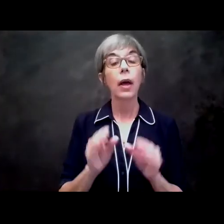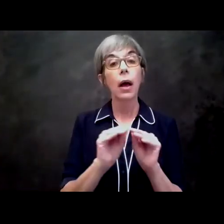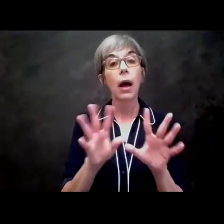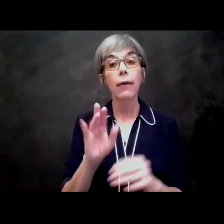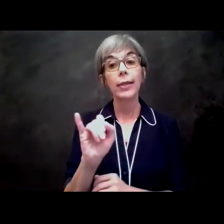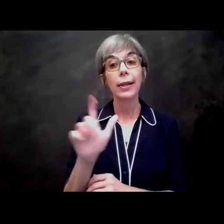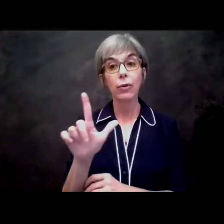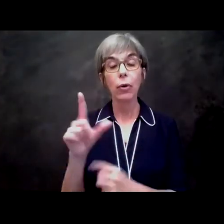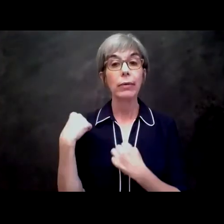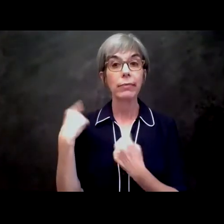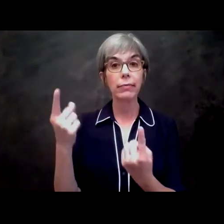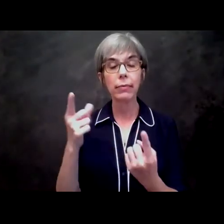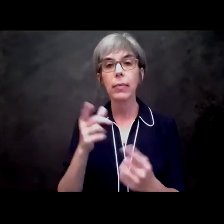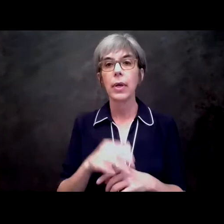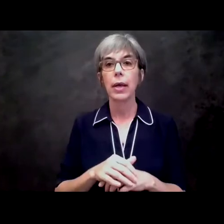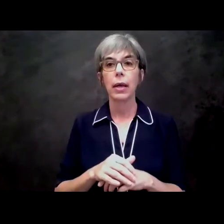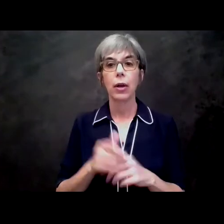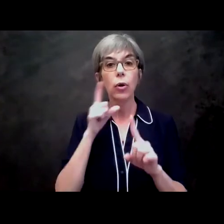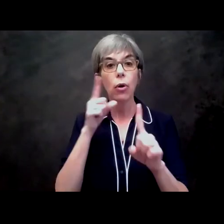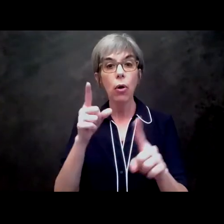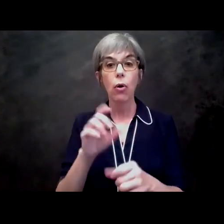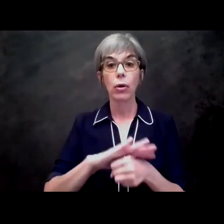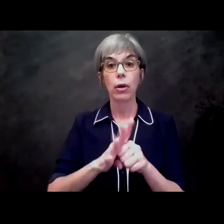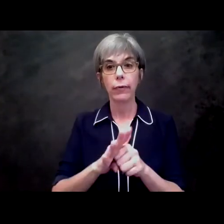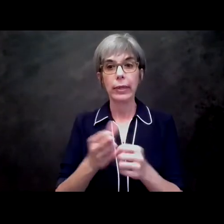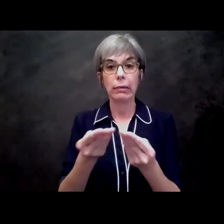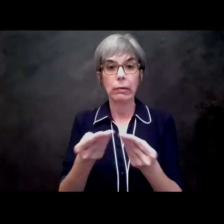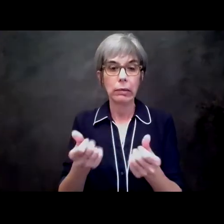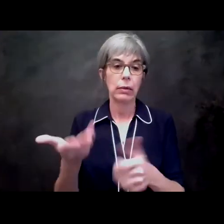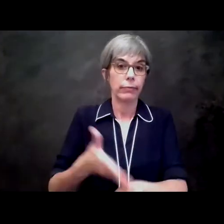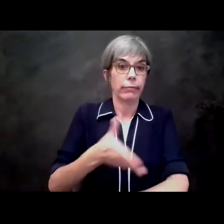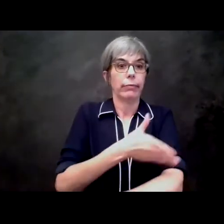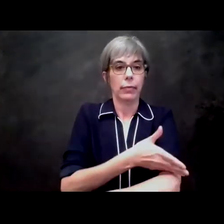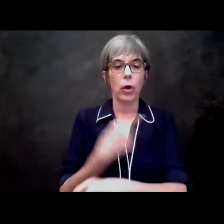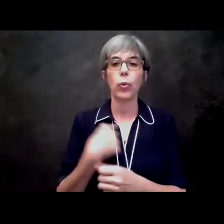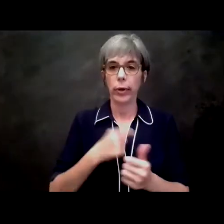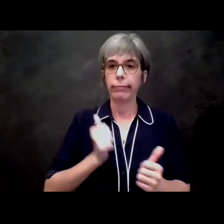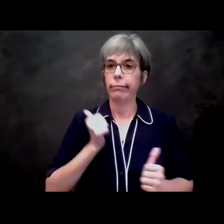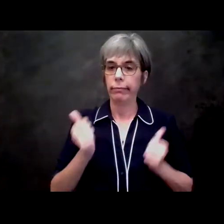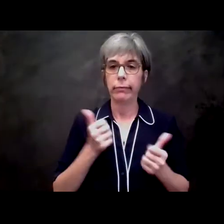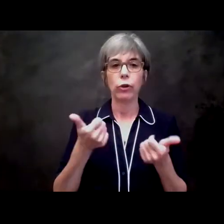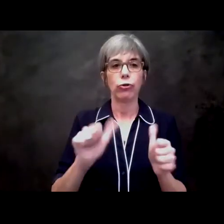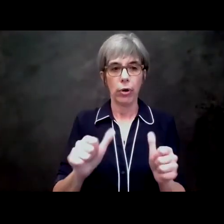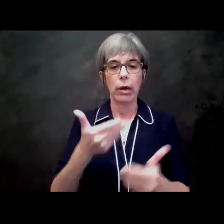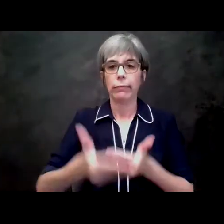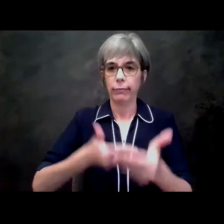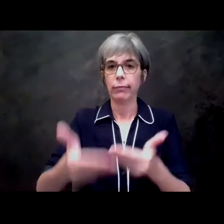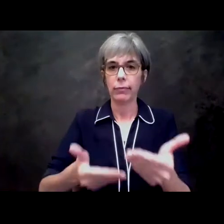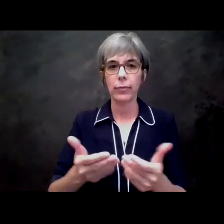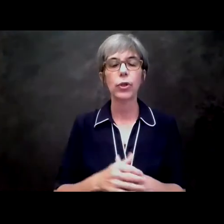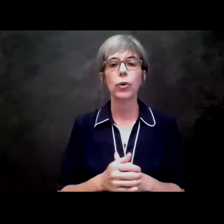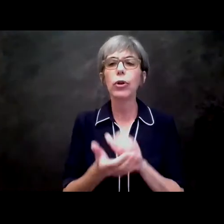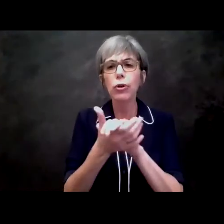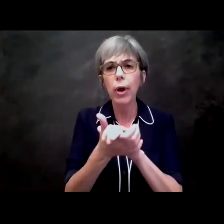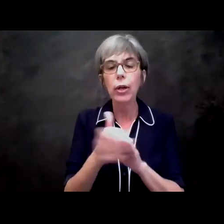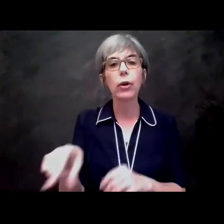battle against COVID-19, and it's because of the actions of all Illinois residents. So congratulations to you for all